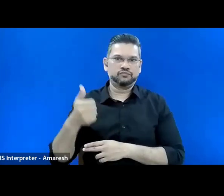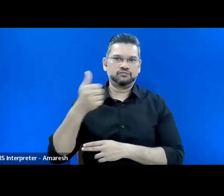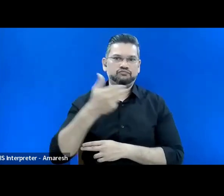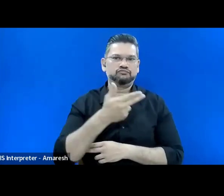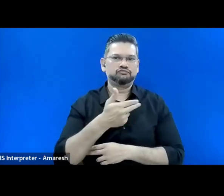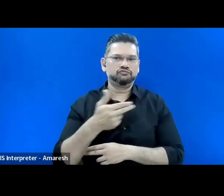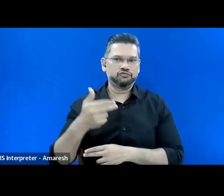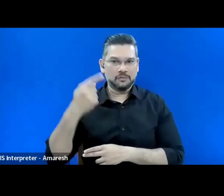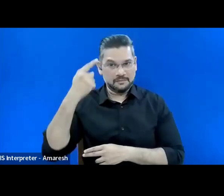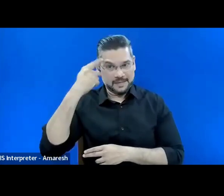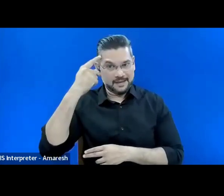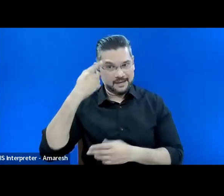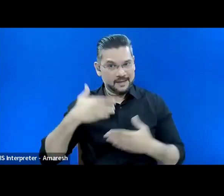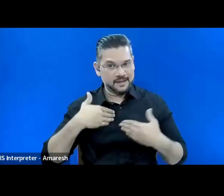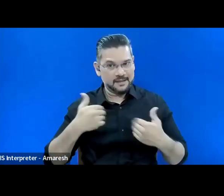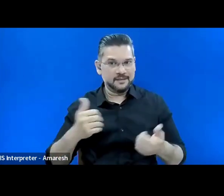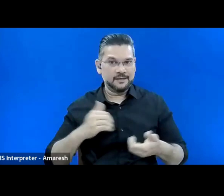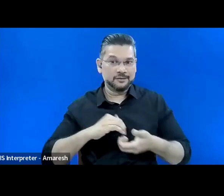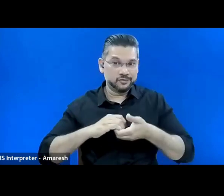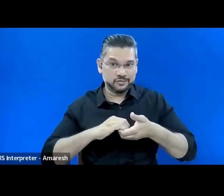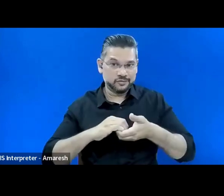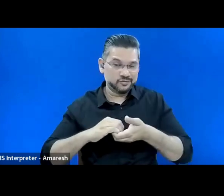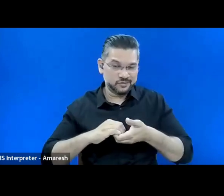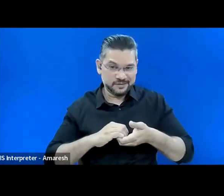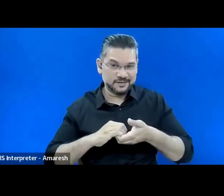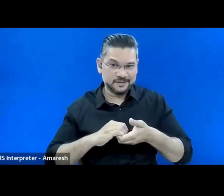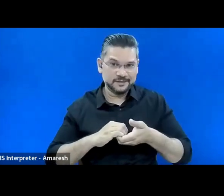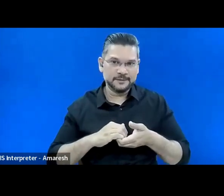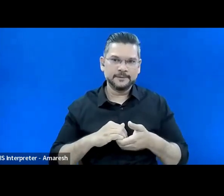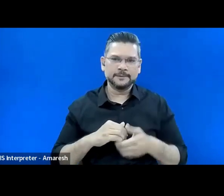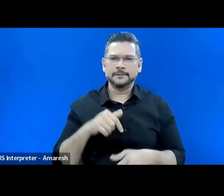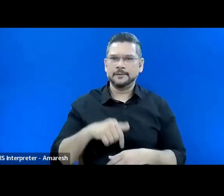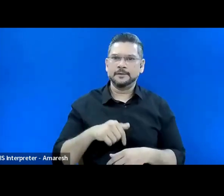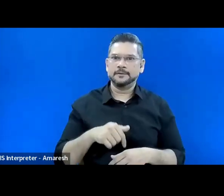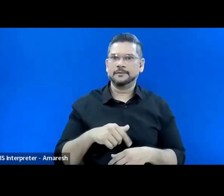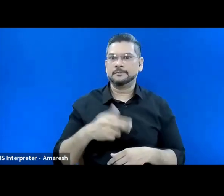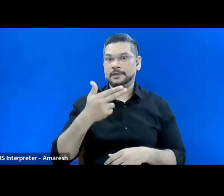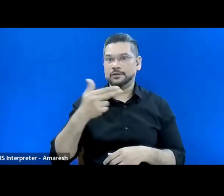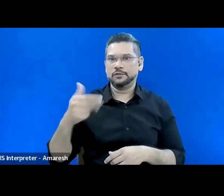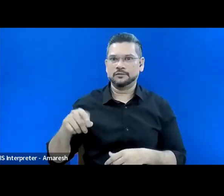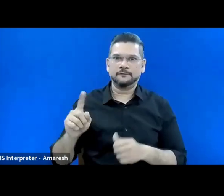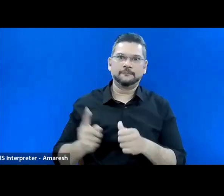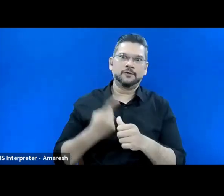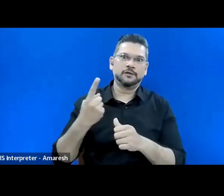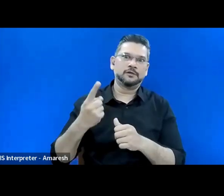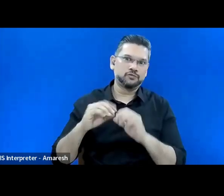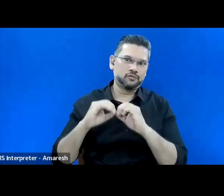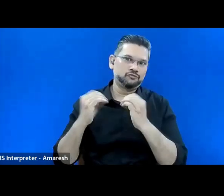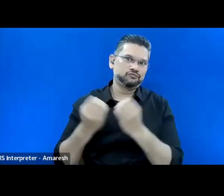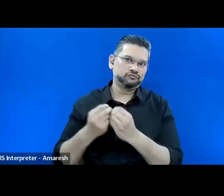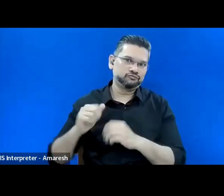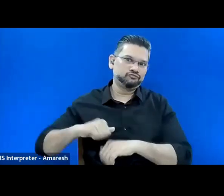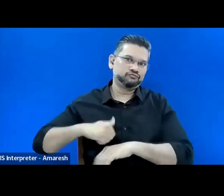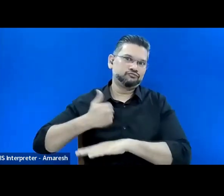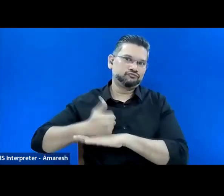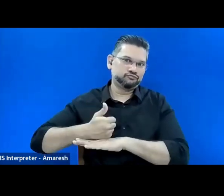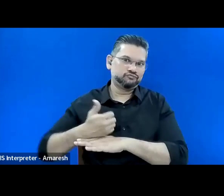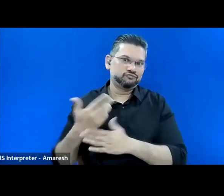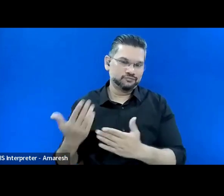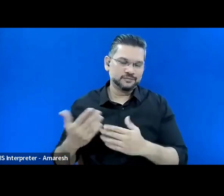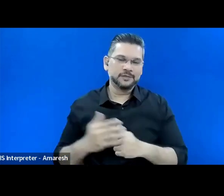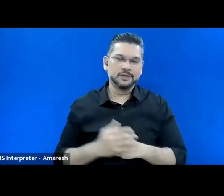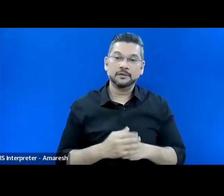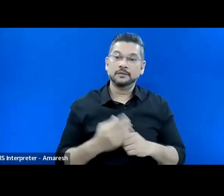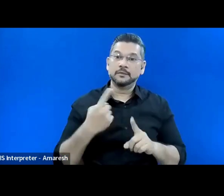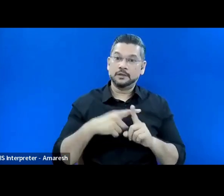This is the first organization of persons with psychosocial disabilities in Indonesia. And also, I'm vice president